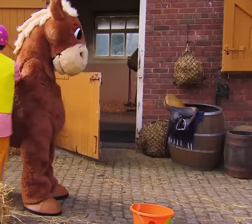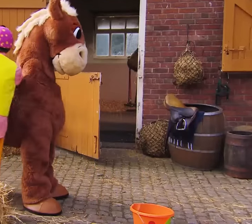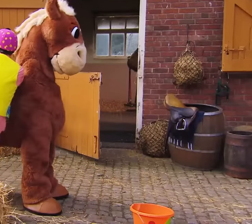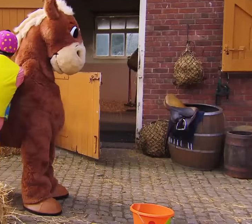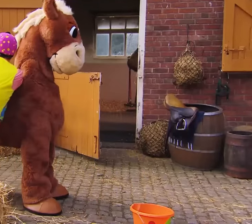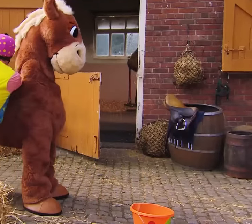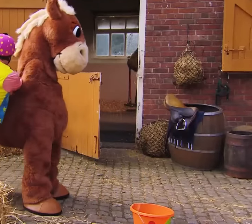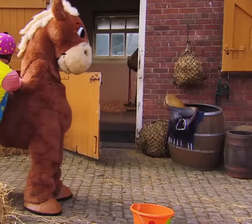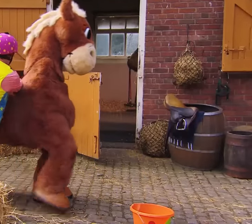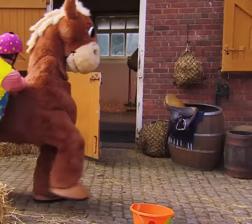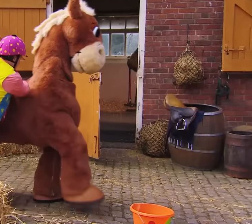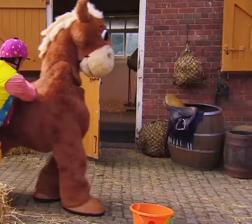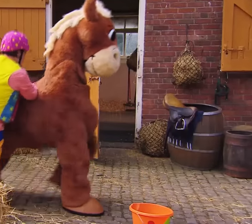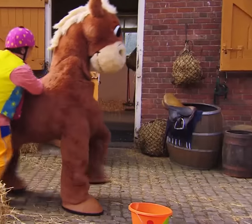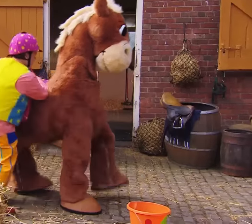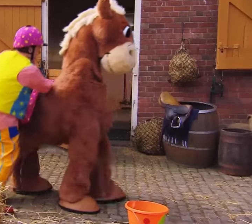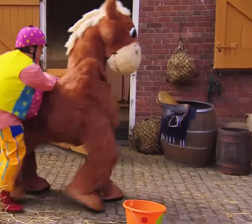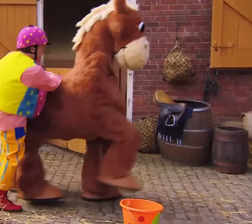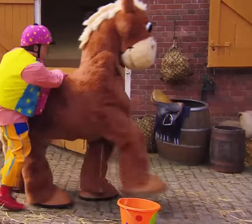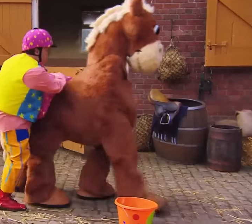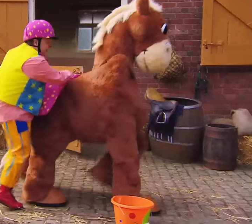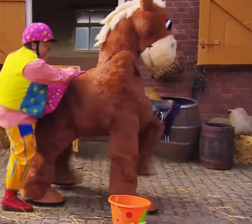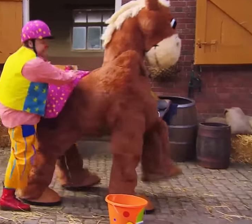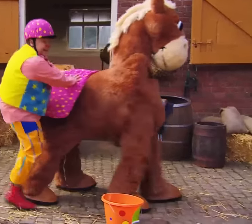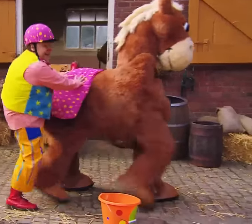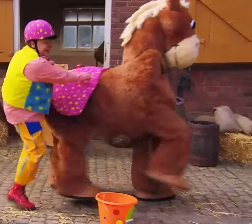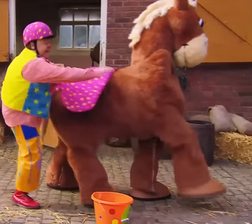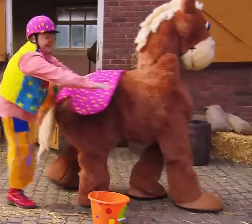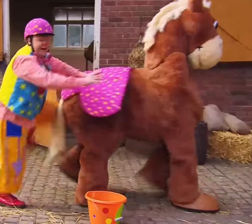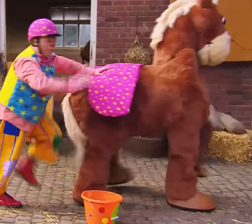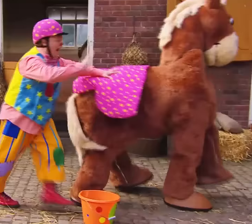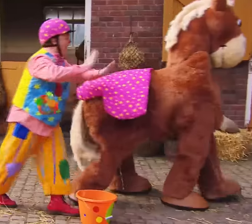Spotty. Wait, no, where are you going? No, wait.